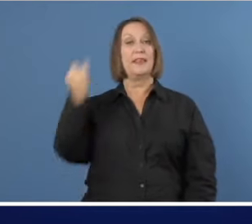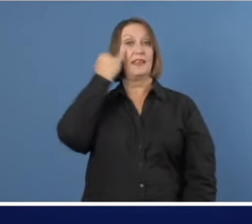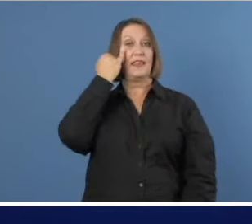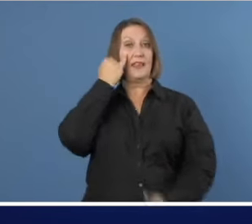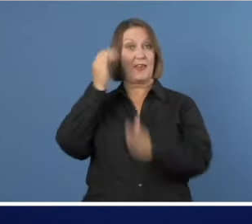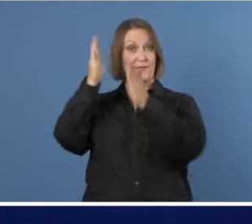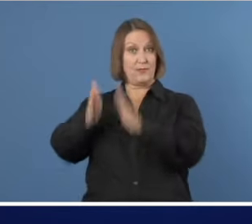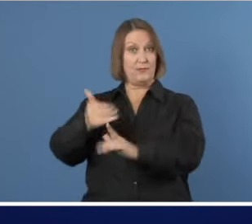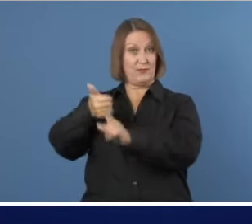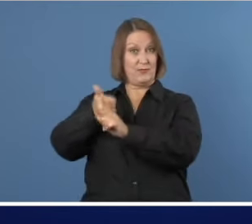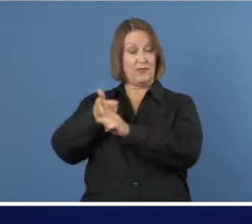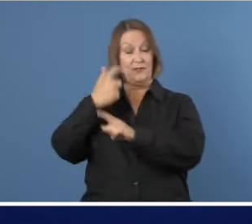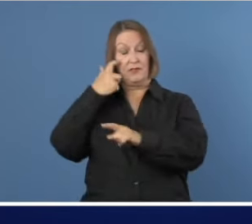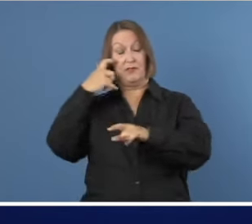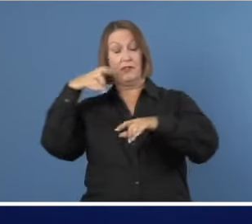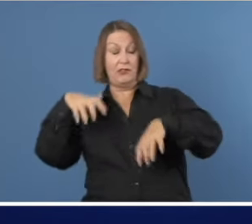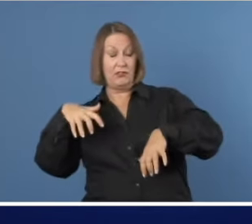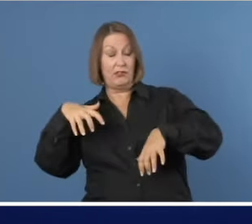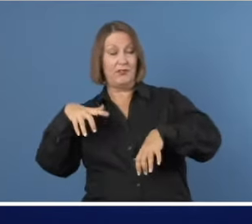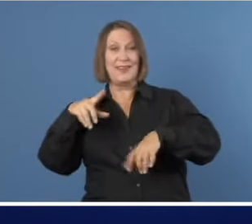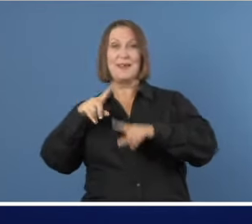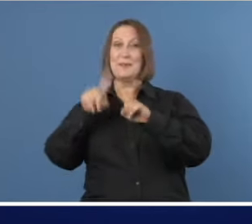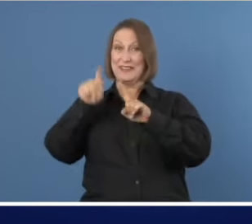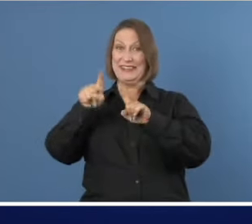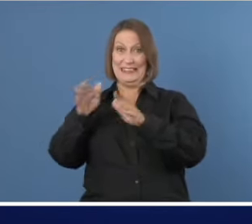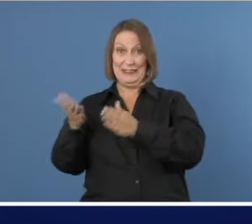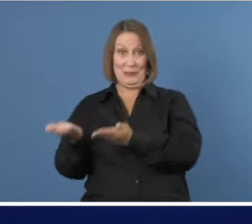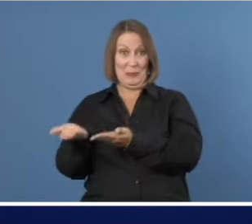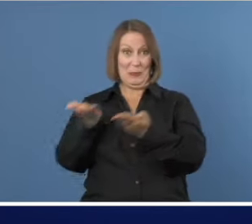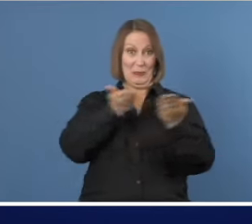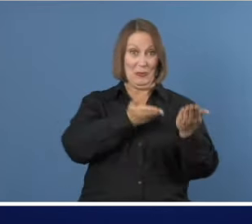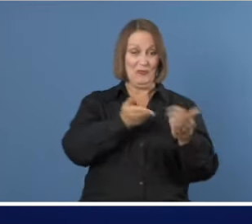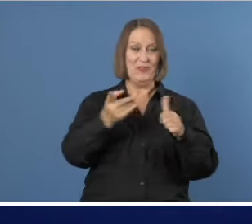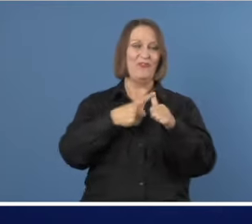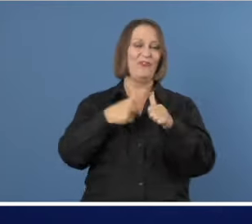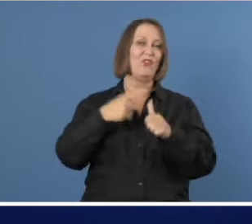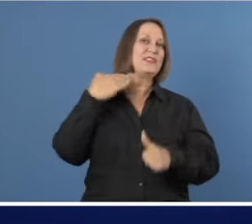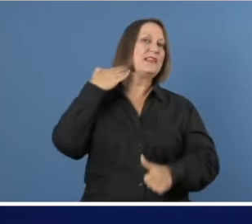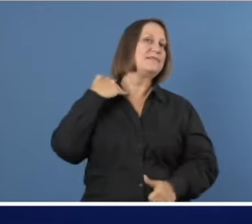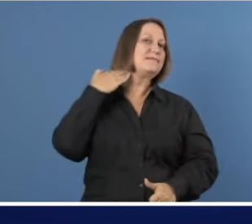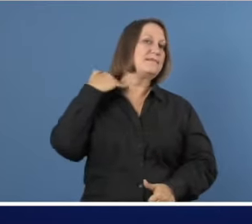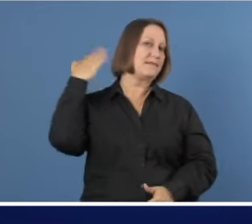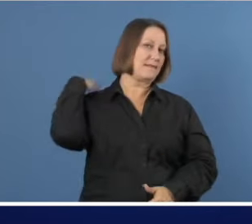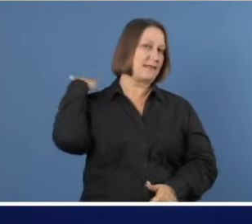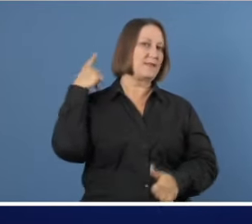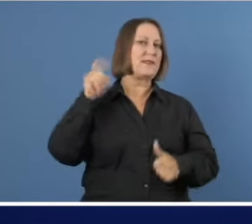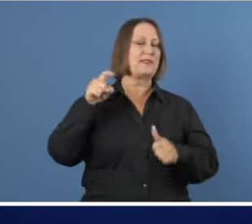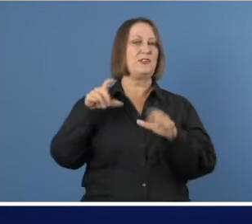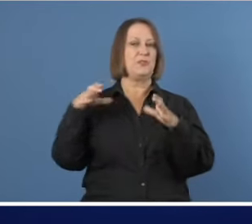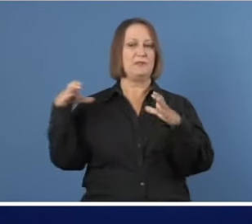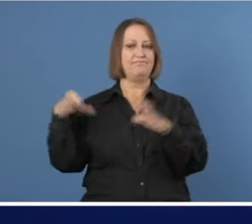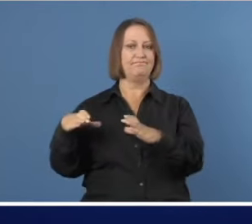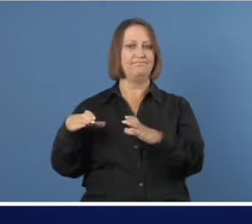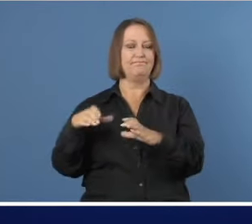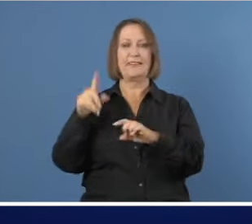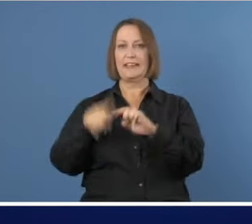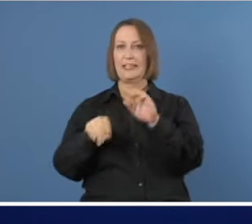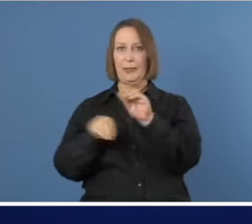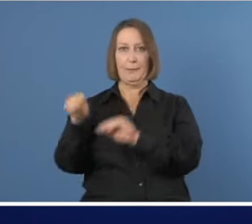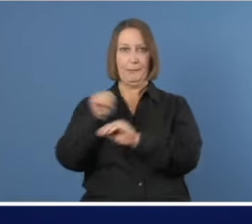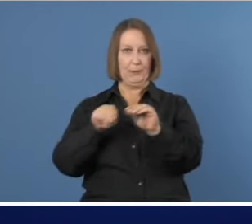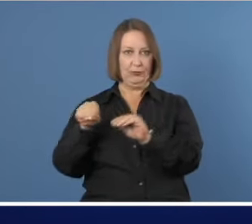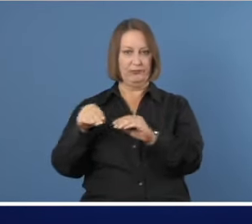If you must move an unconscious person, first stabilize the neck and back,